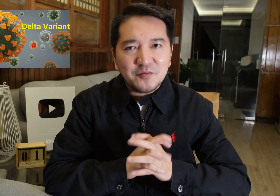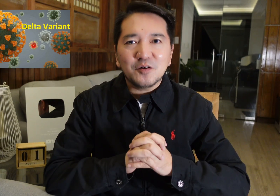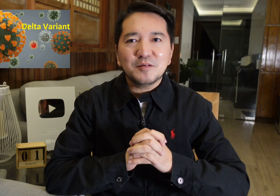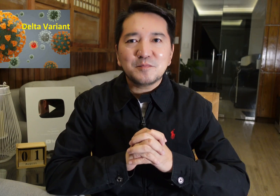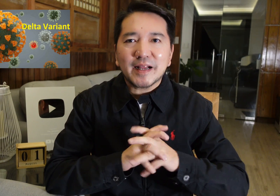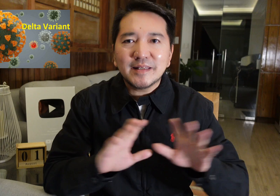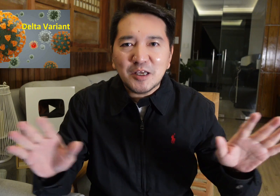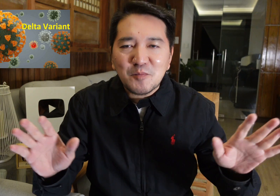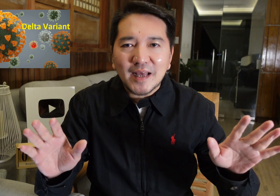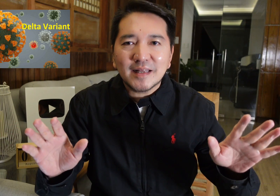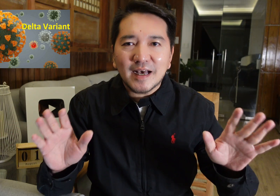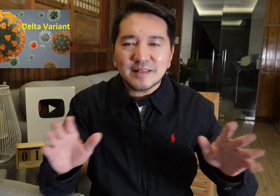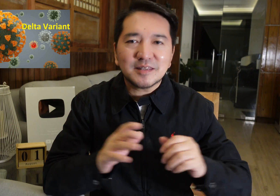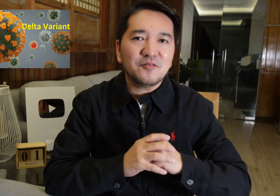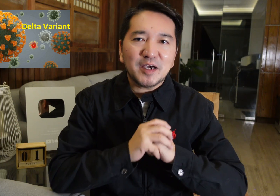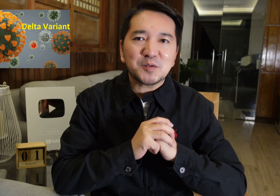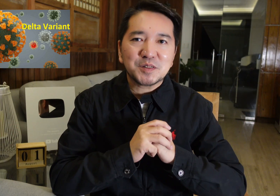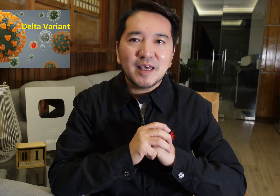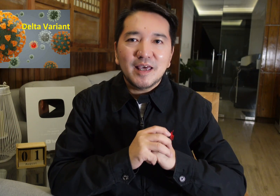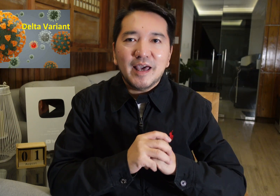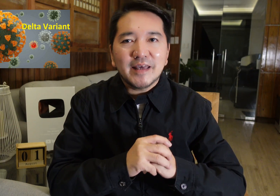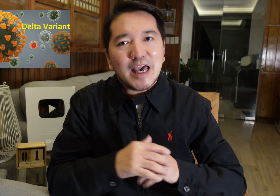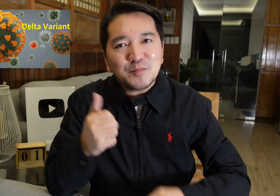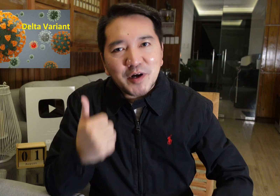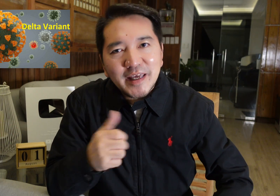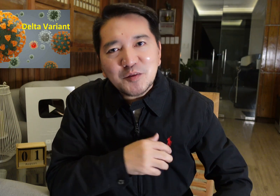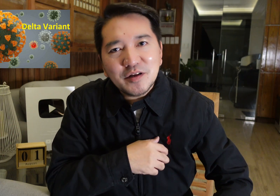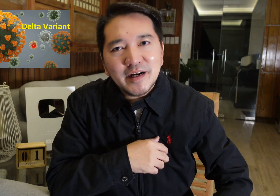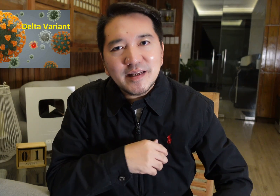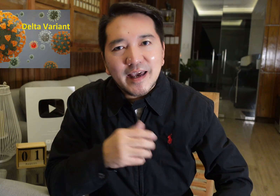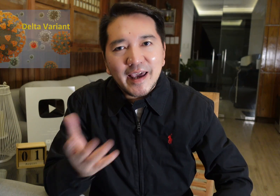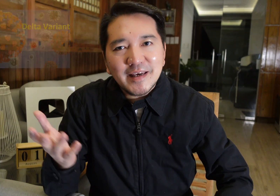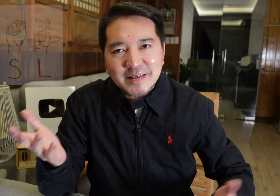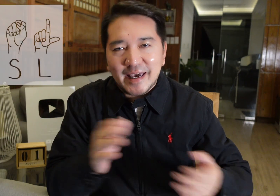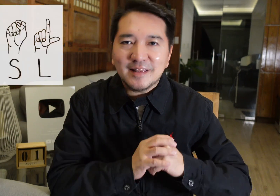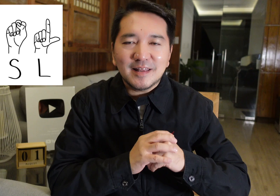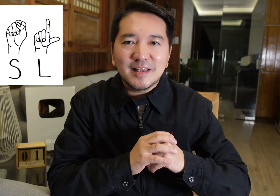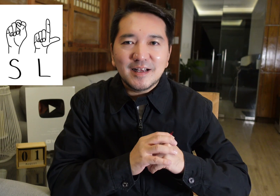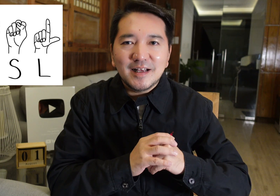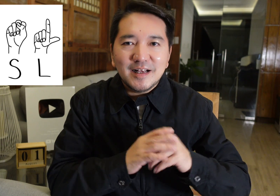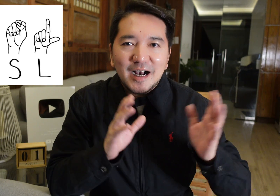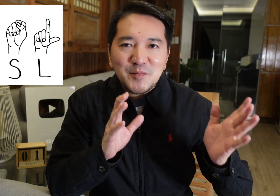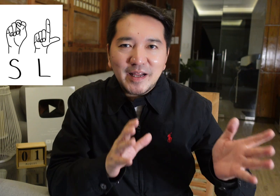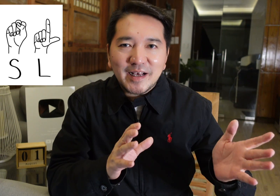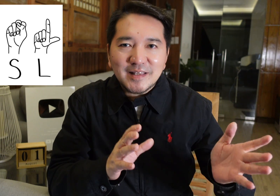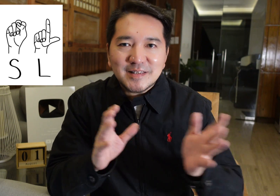careful para hindi kumalat ang Delta virus. And I'm trying to learn ASL, American